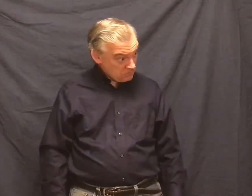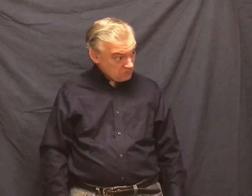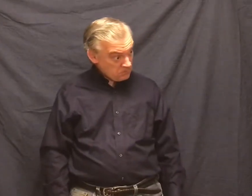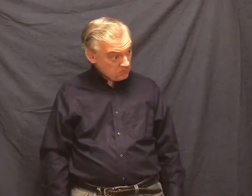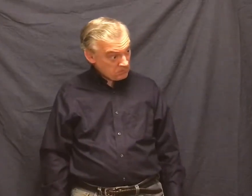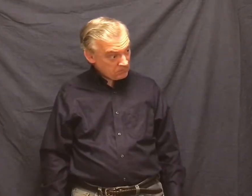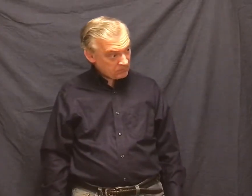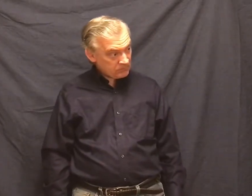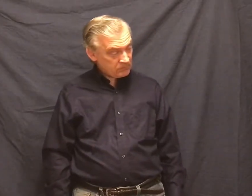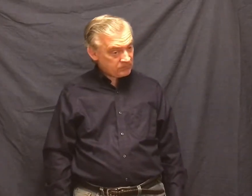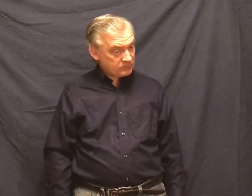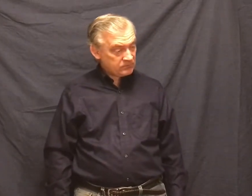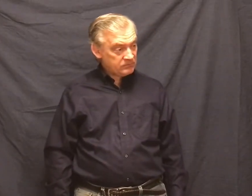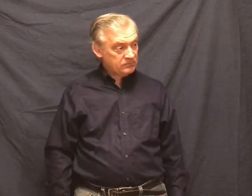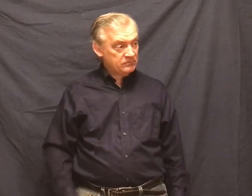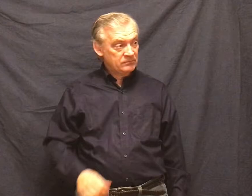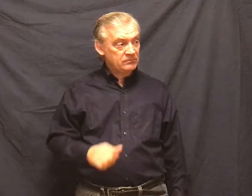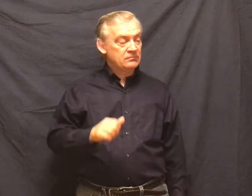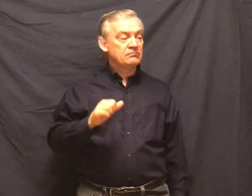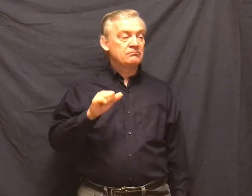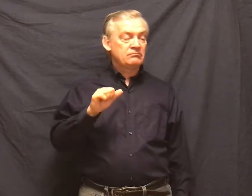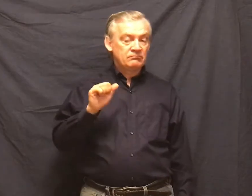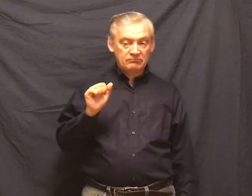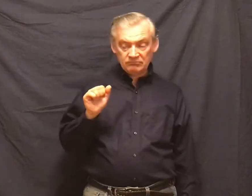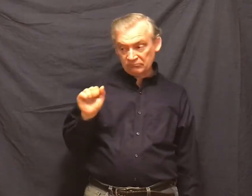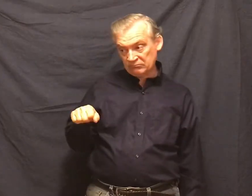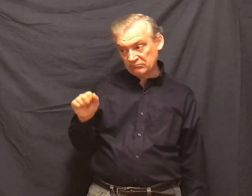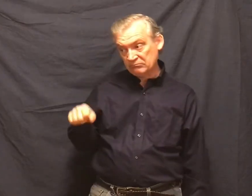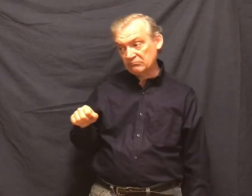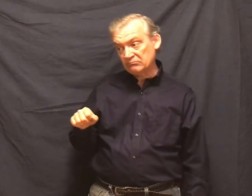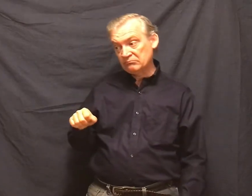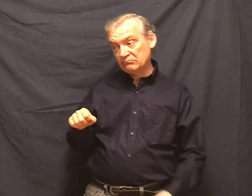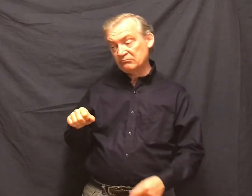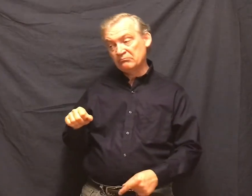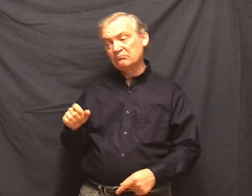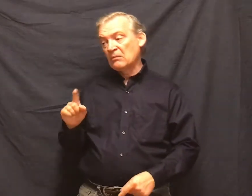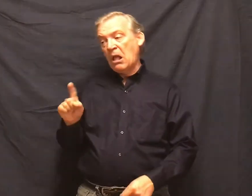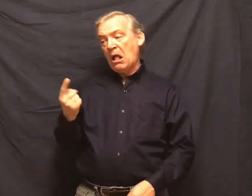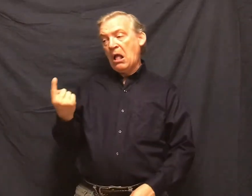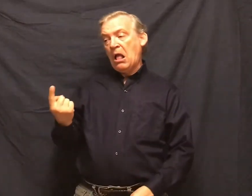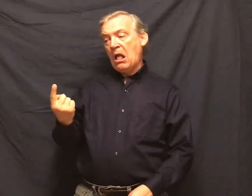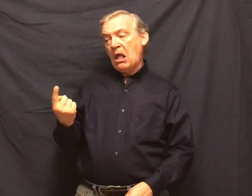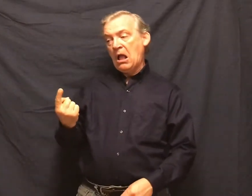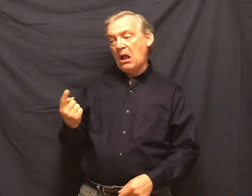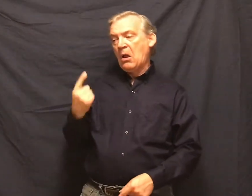All but old Candy. He just sits in the bunkhouse sharpening his pencil and sharpening and figuring.